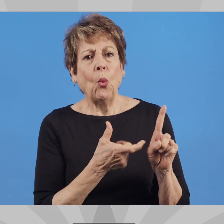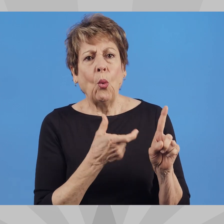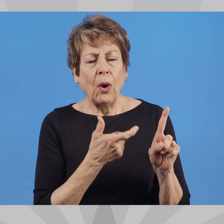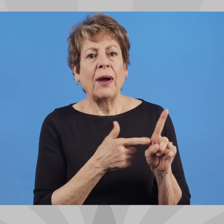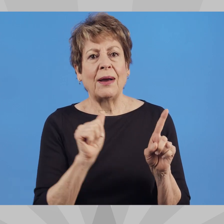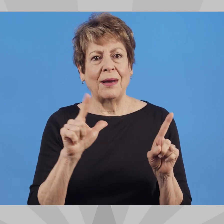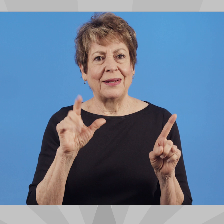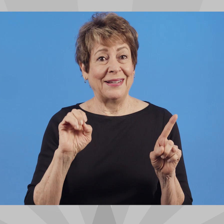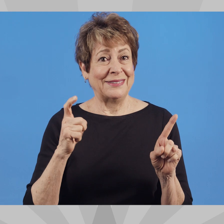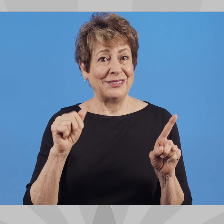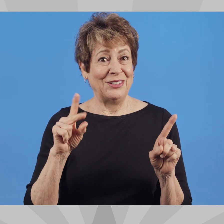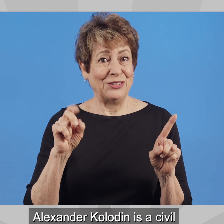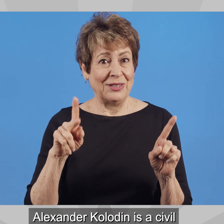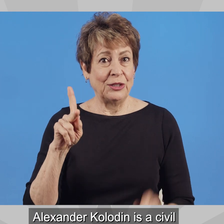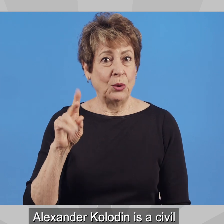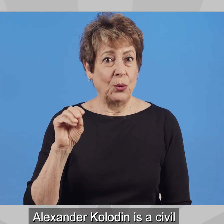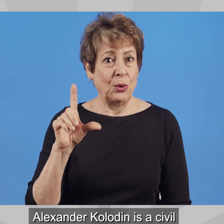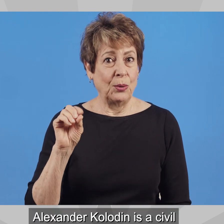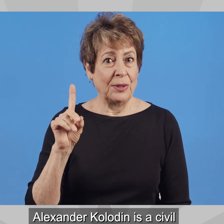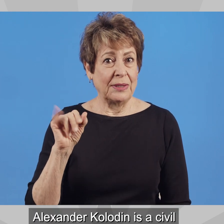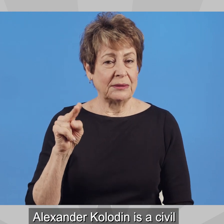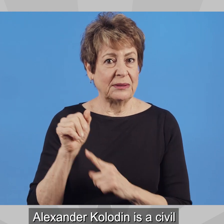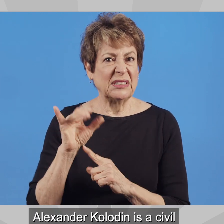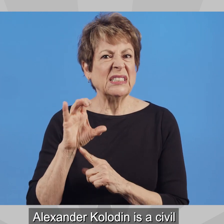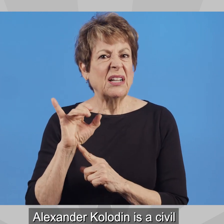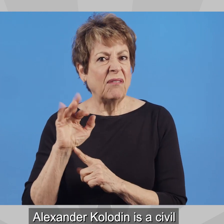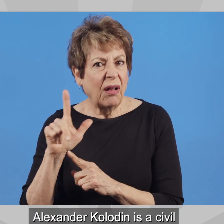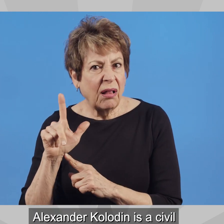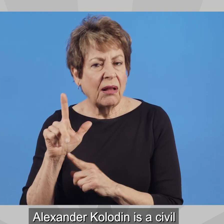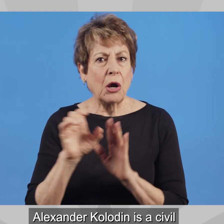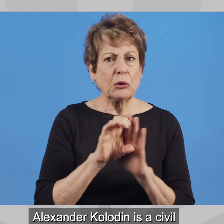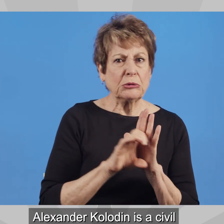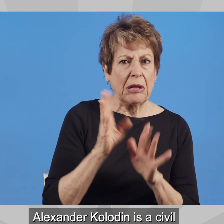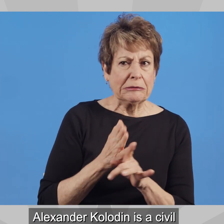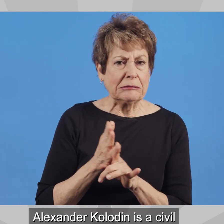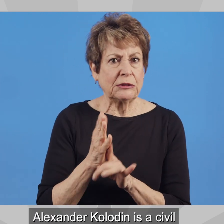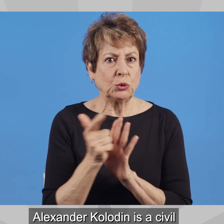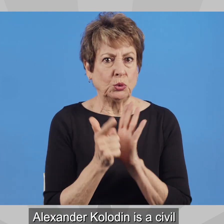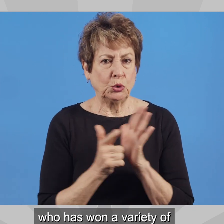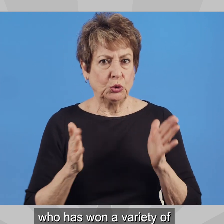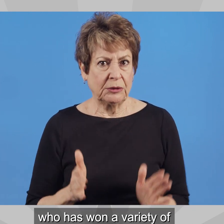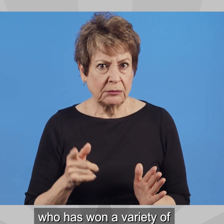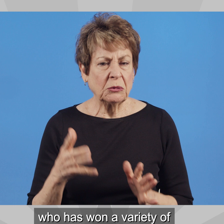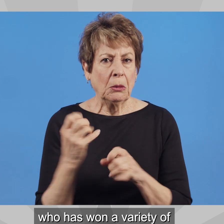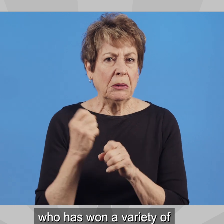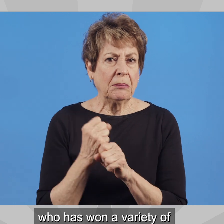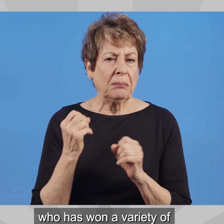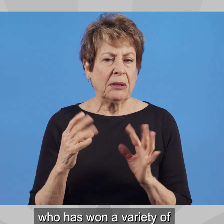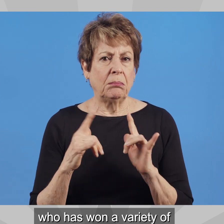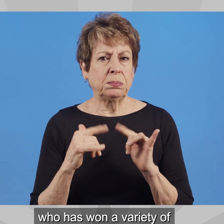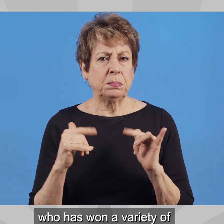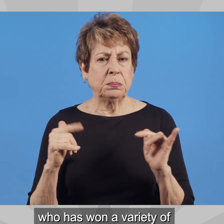Biography. Alexander Kolodin is a civil and constitutional attorney who has won a